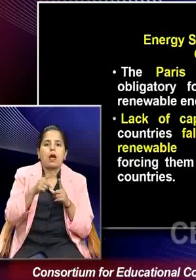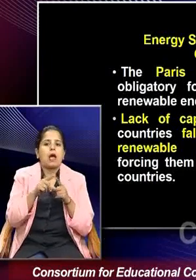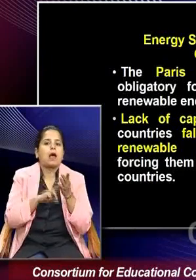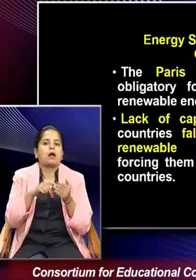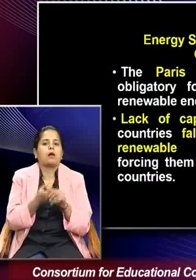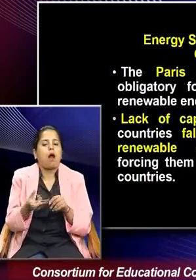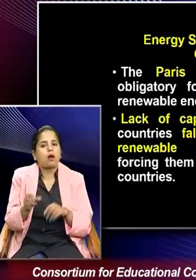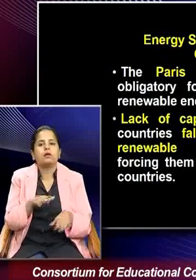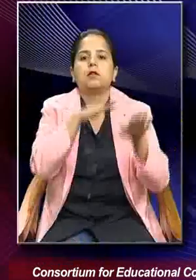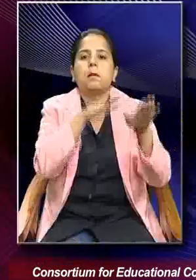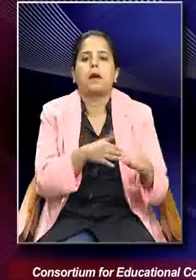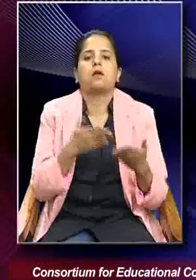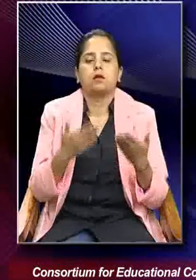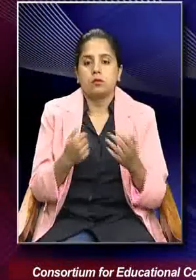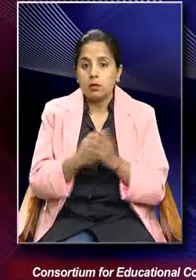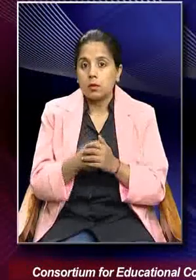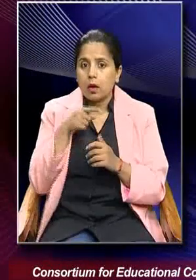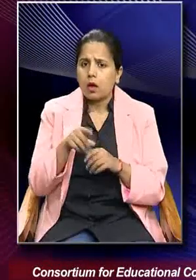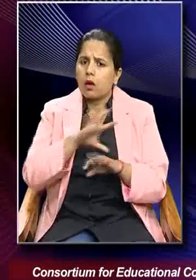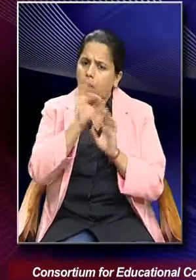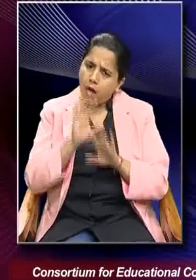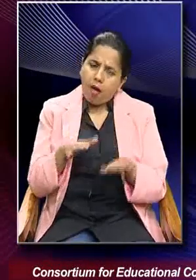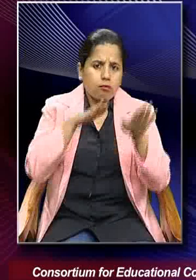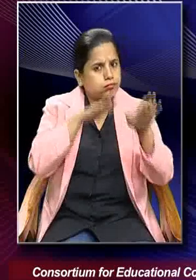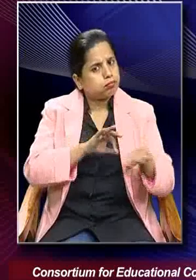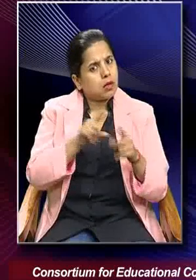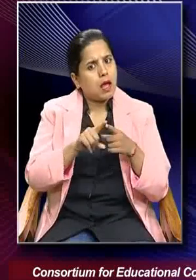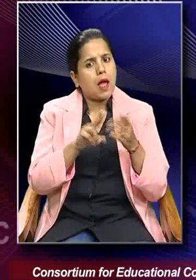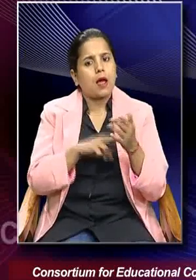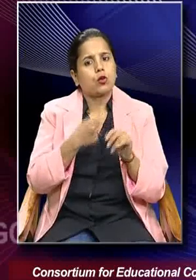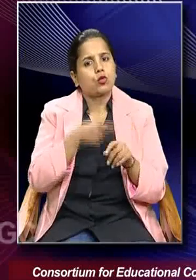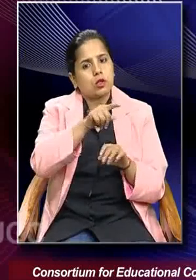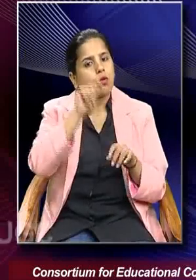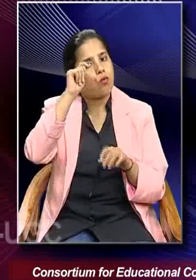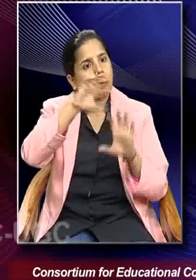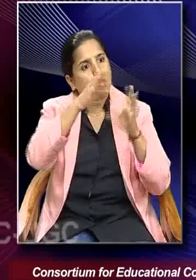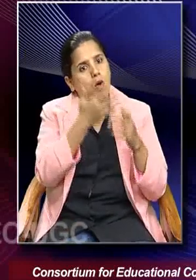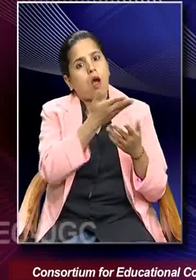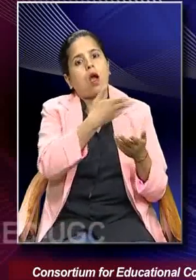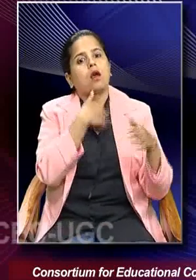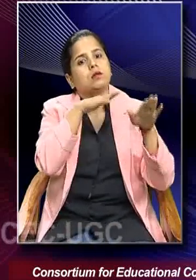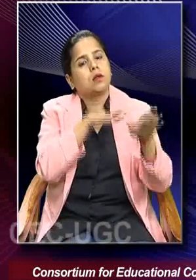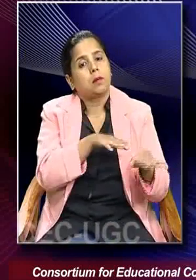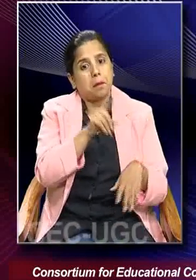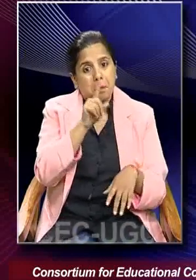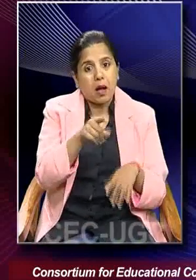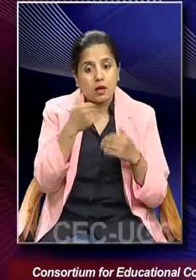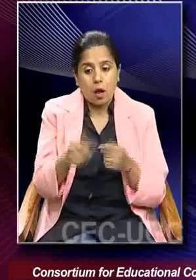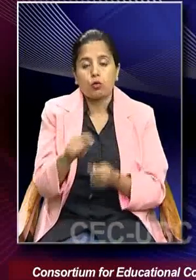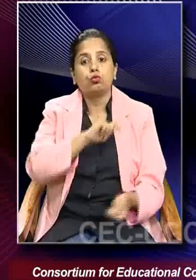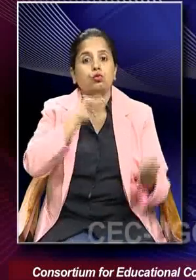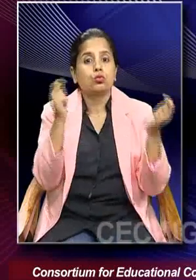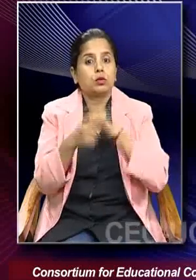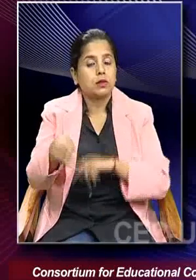dependent again. They were already dependent on energy on the Western world. Now because of transition,